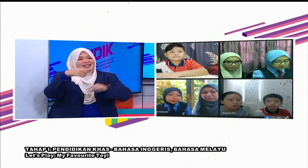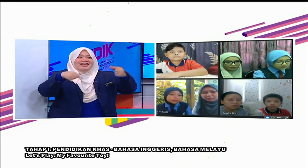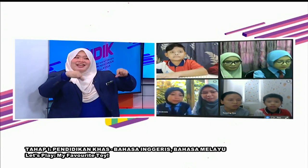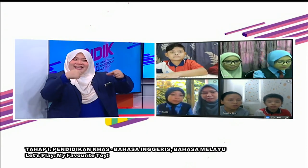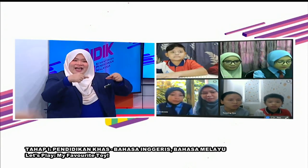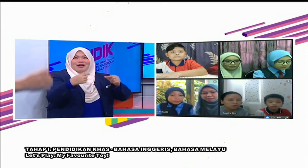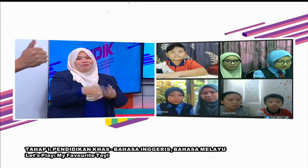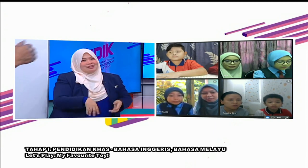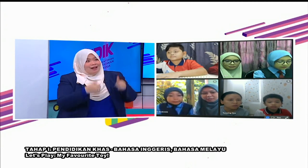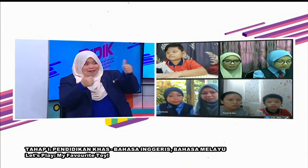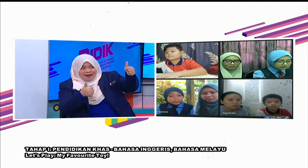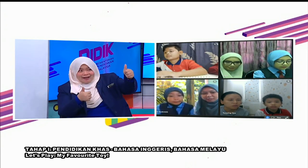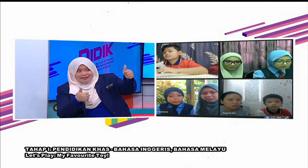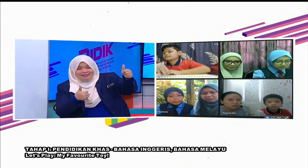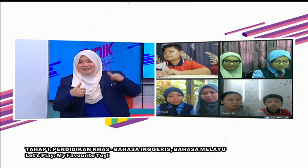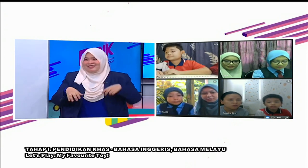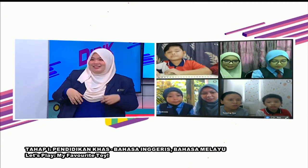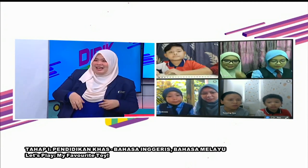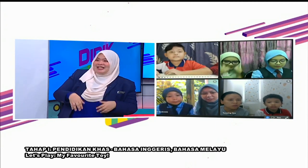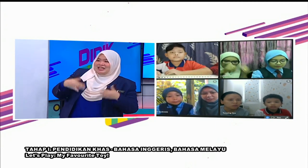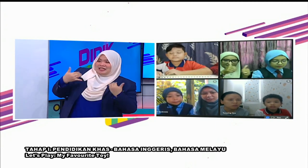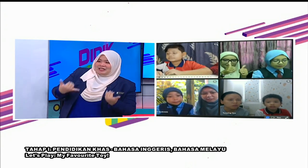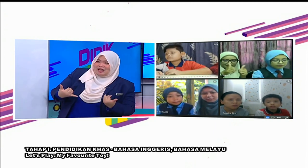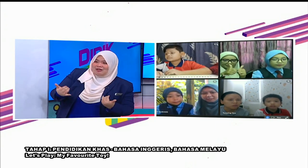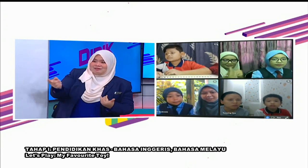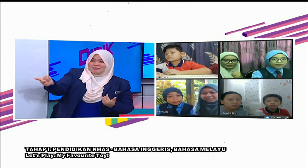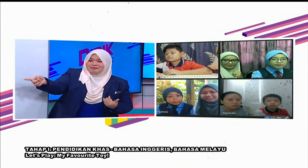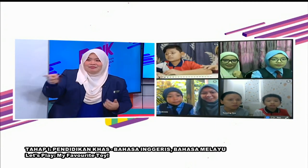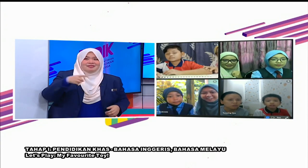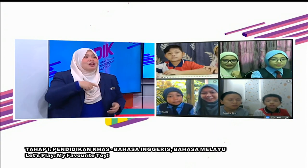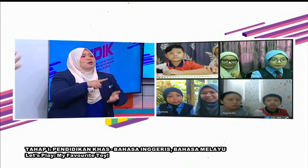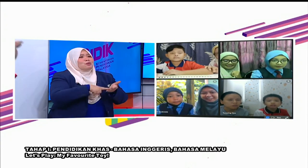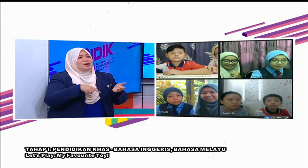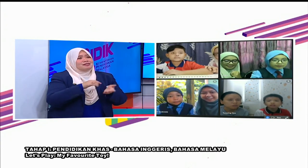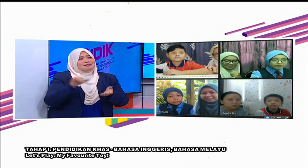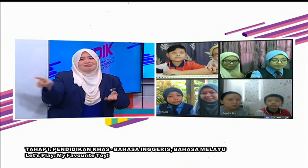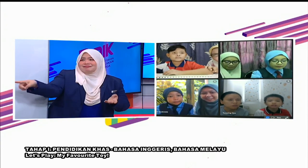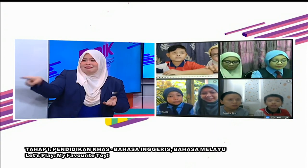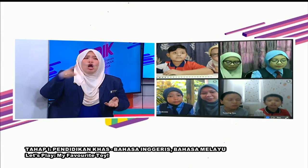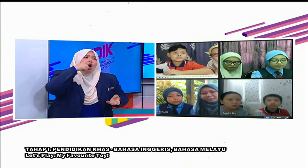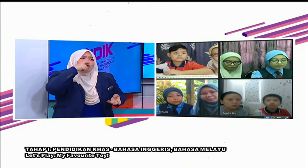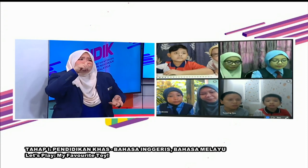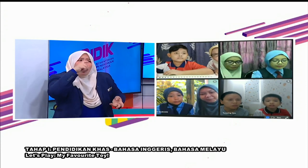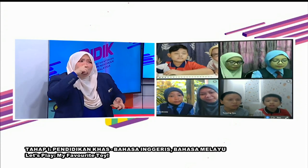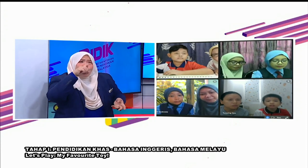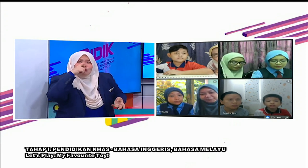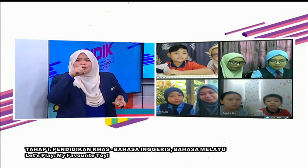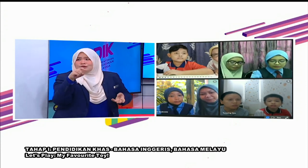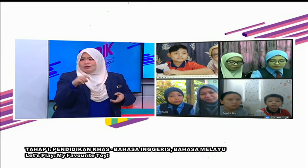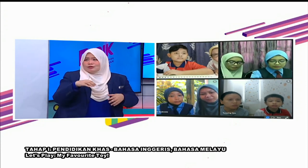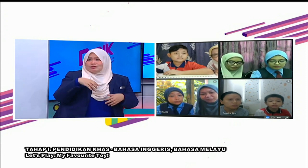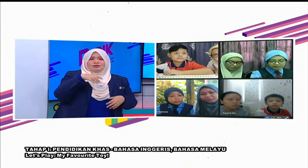E. Game. Right. Okay. Now, what's it?